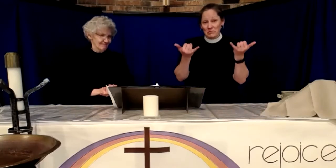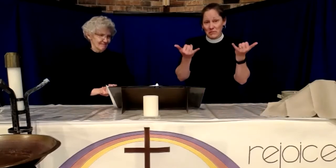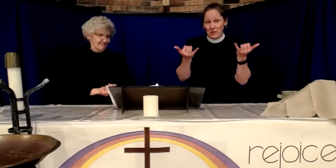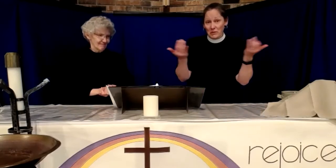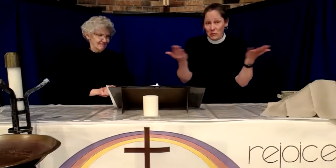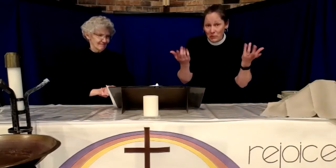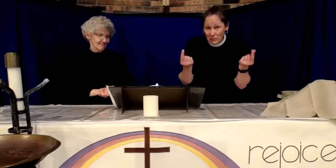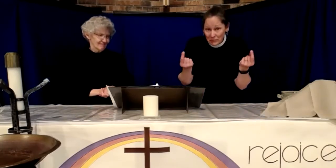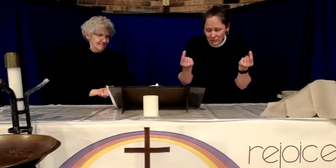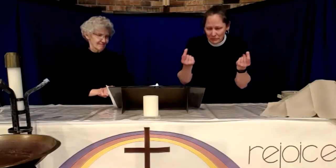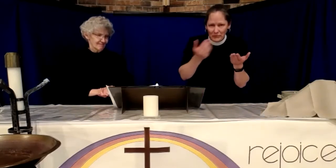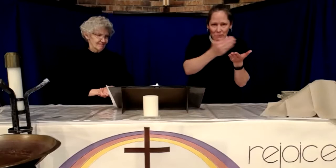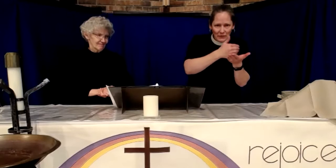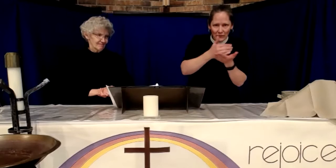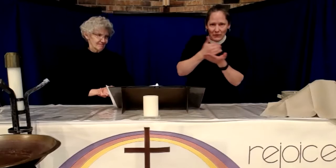Pastor Michelle.